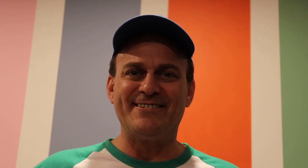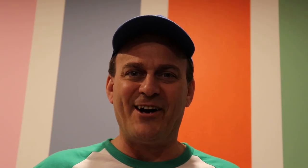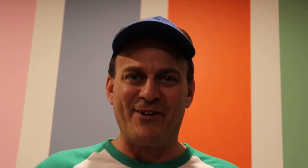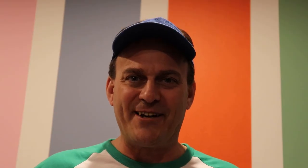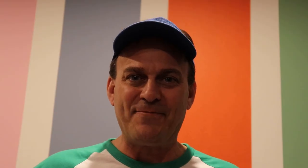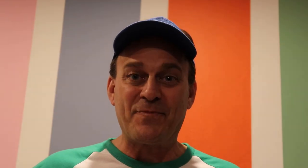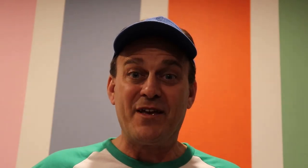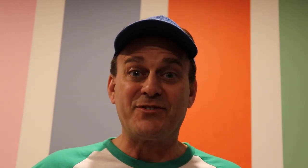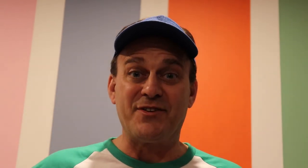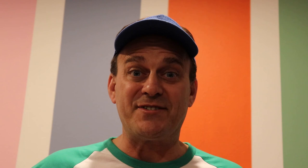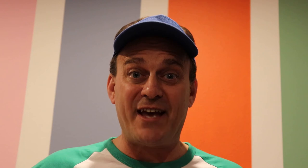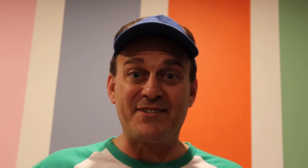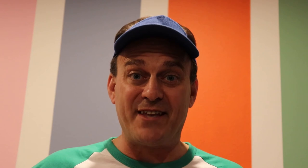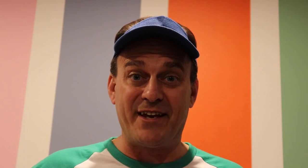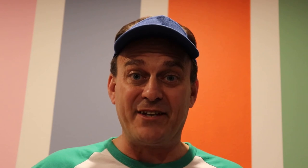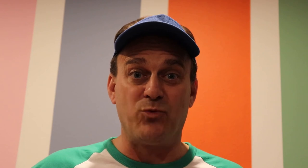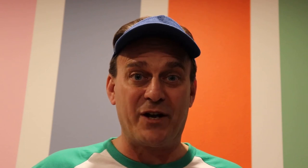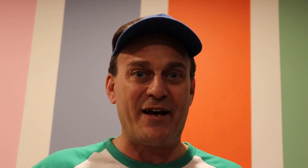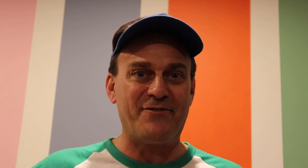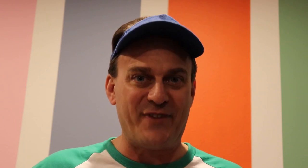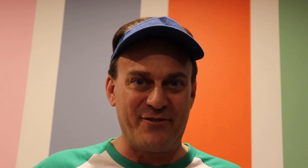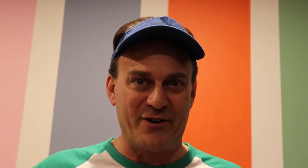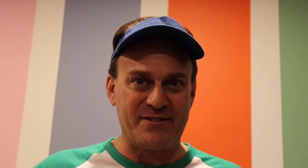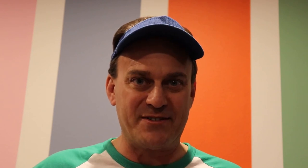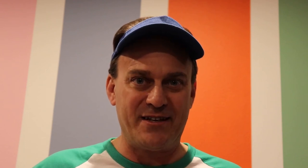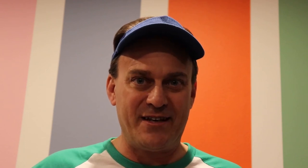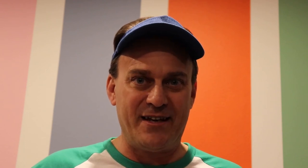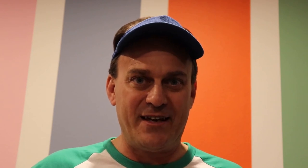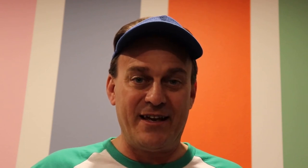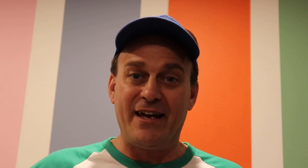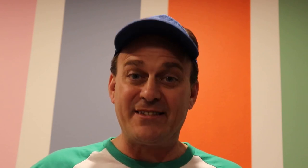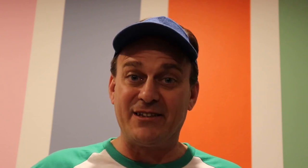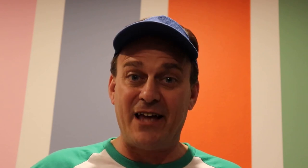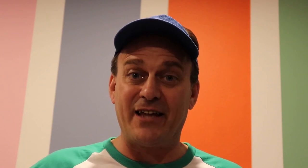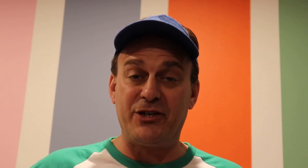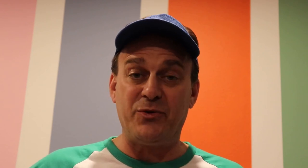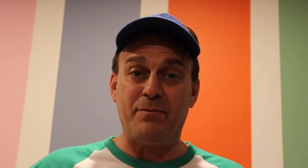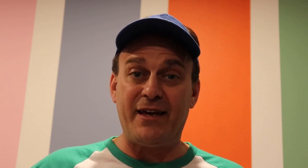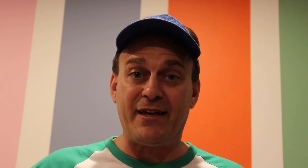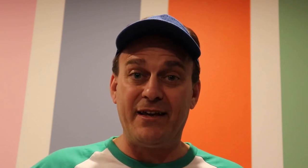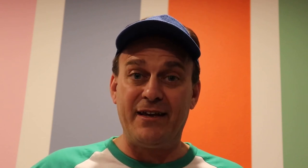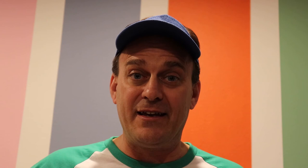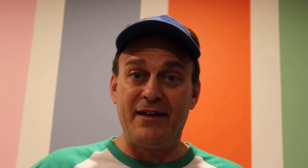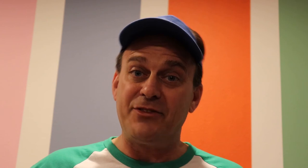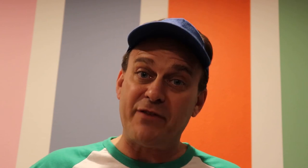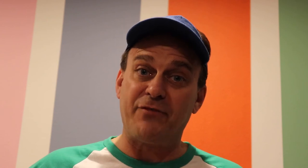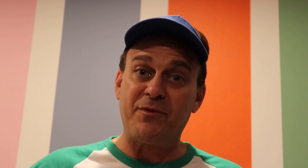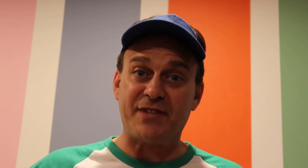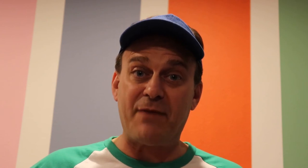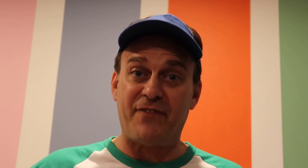All right. So this next thing is one of my favorites. It's a lot like you and me. They're even from the same family